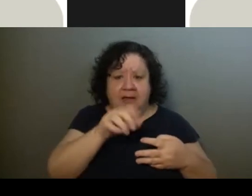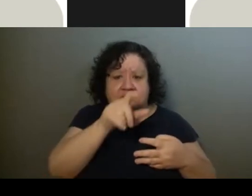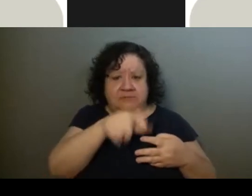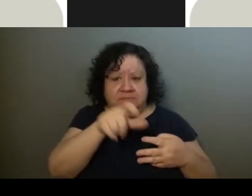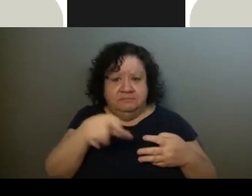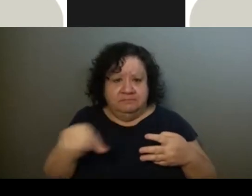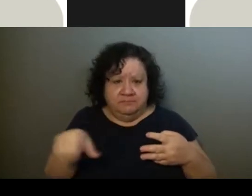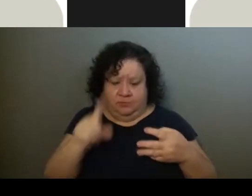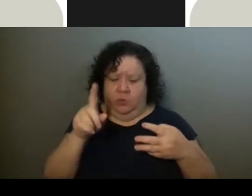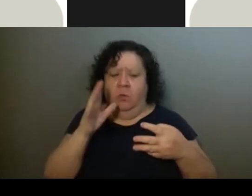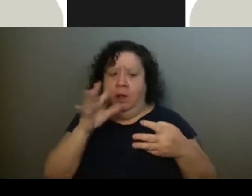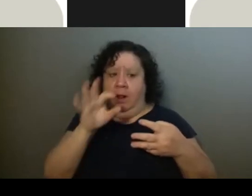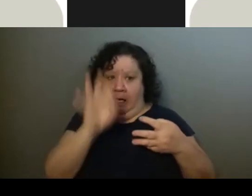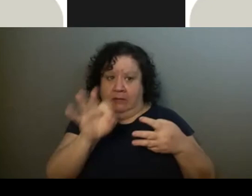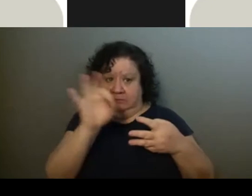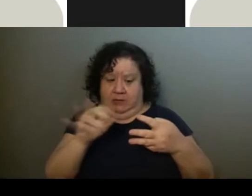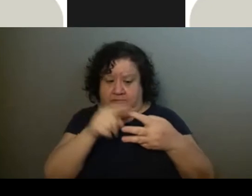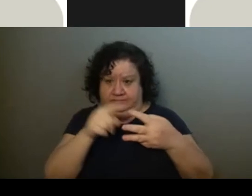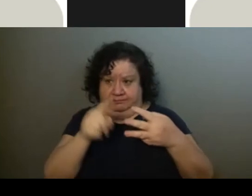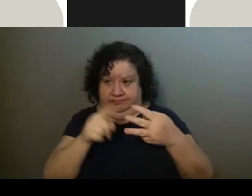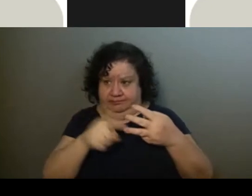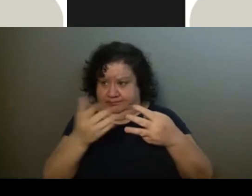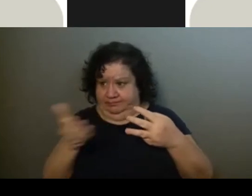question, Ioana, please.